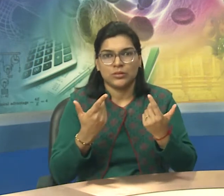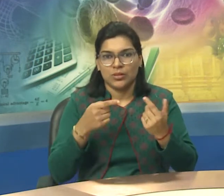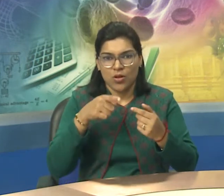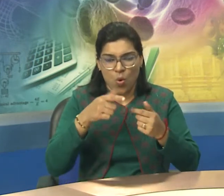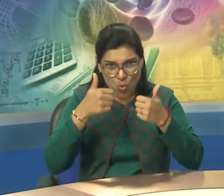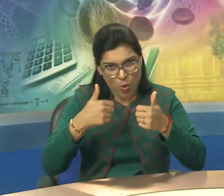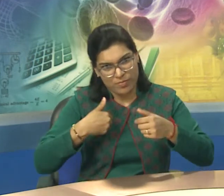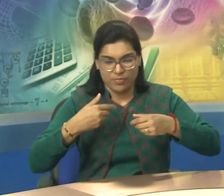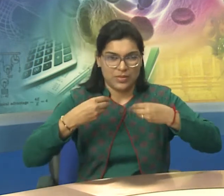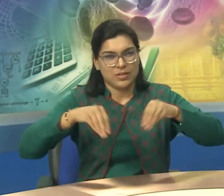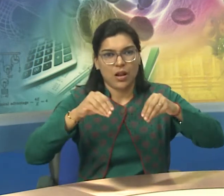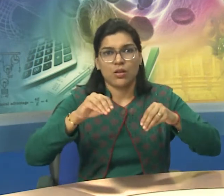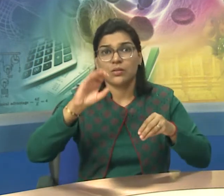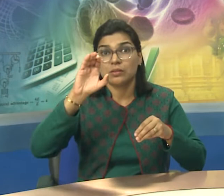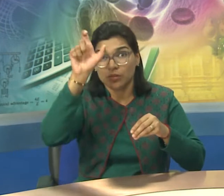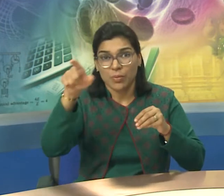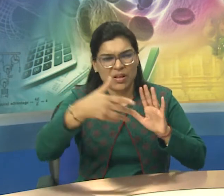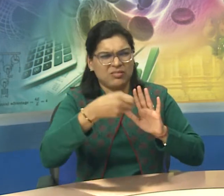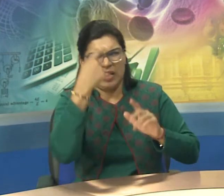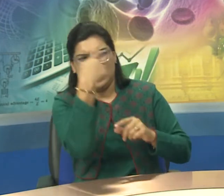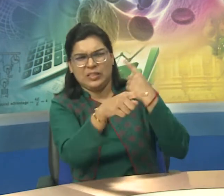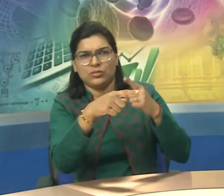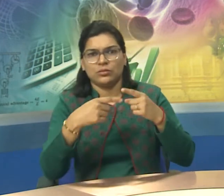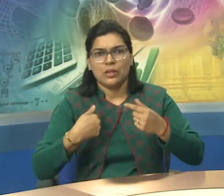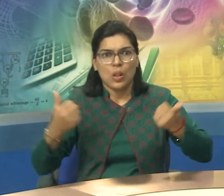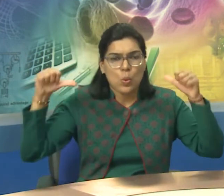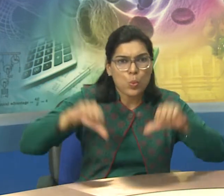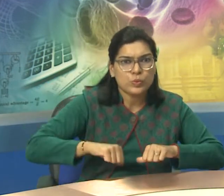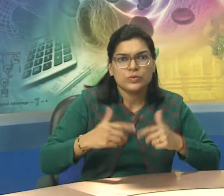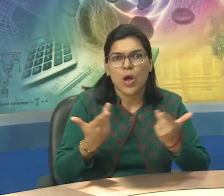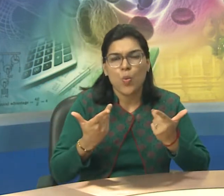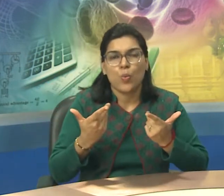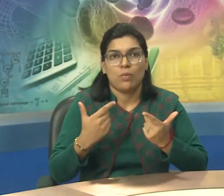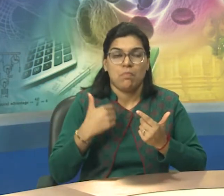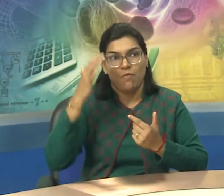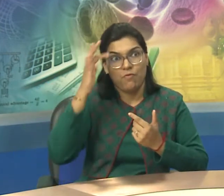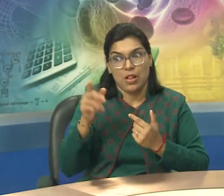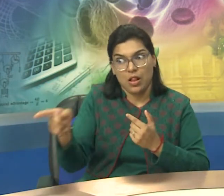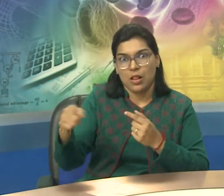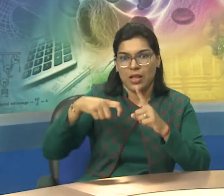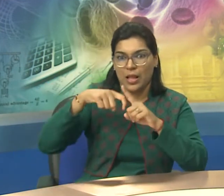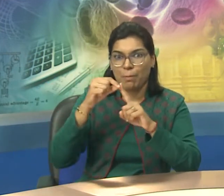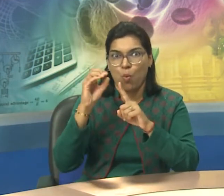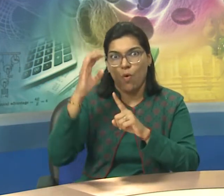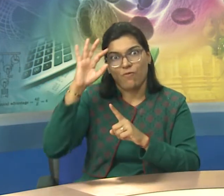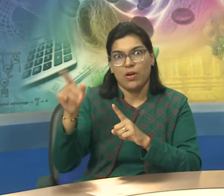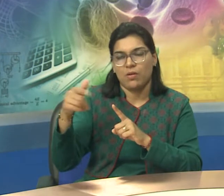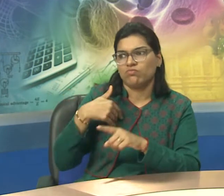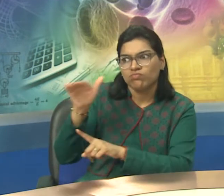This combination of specialization and expertise ensure the